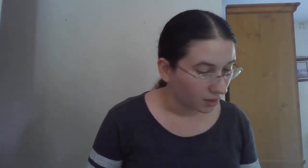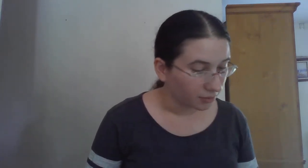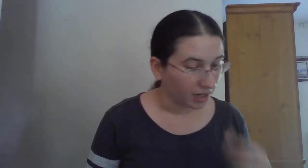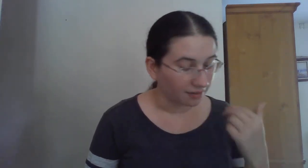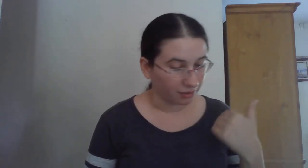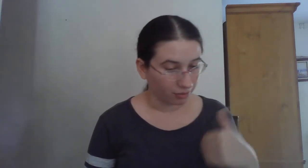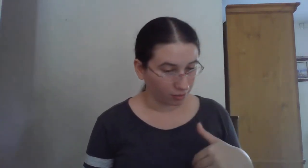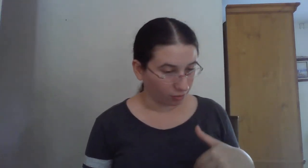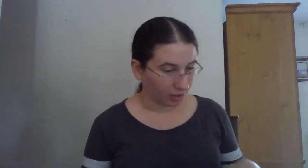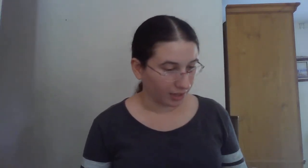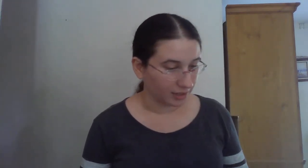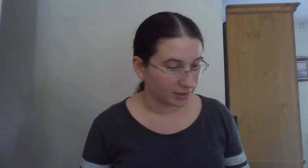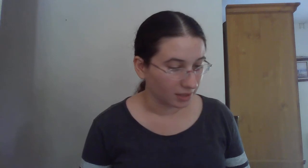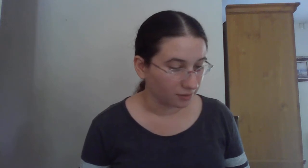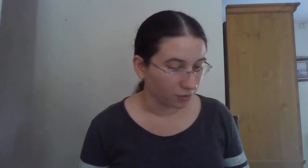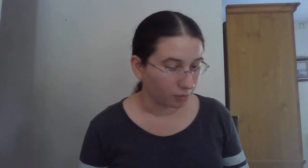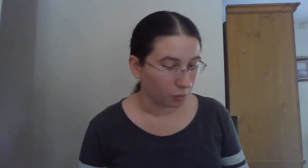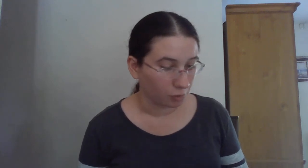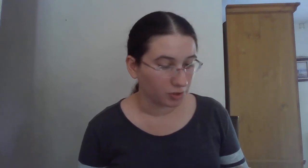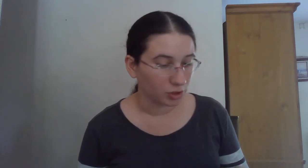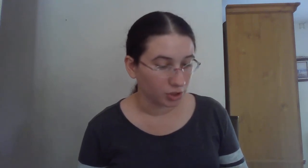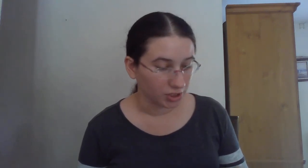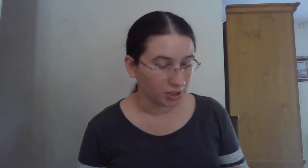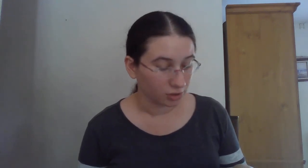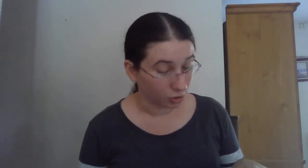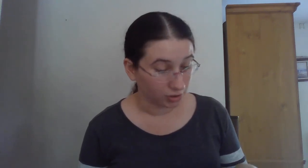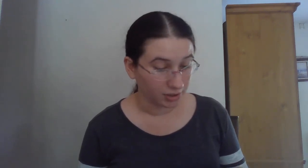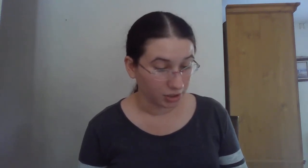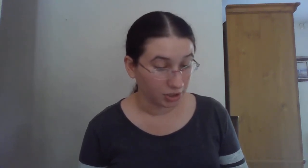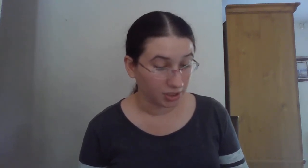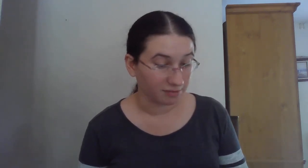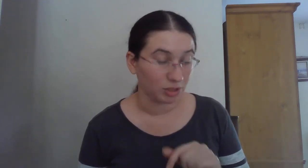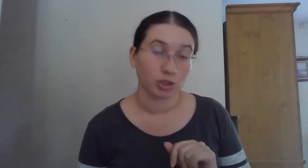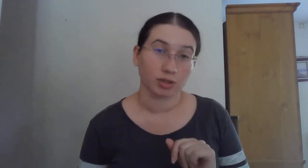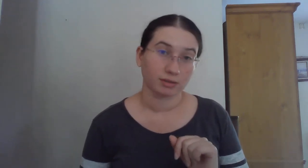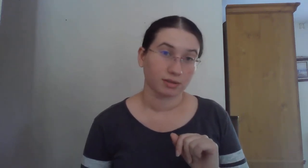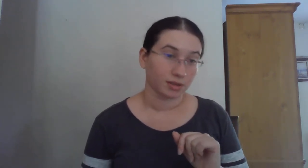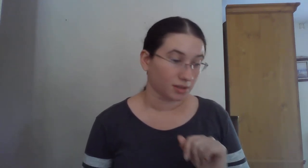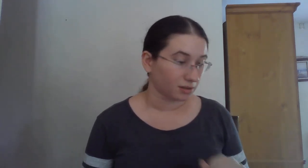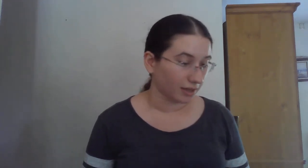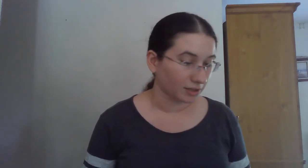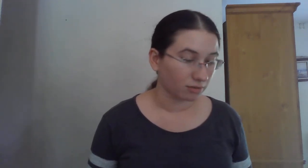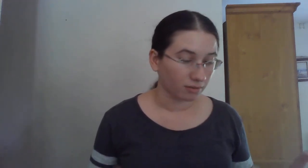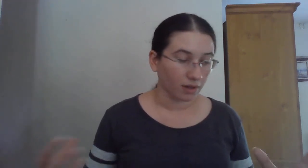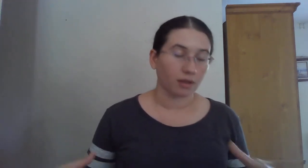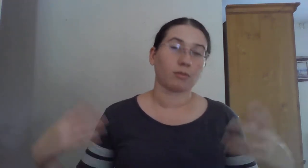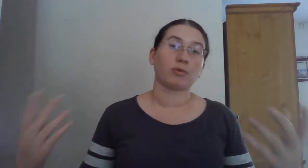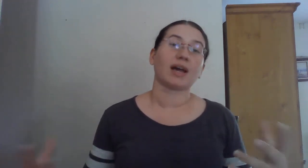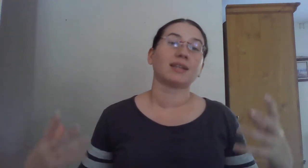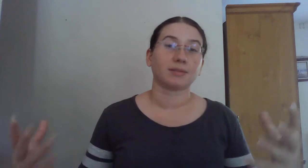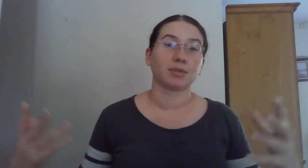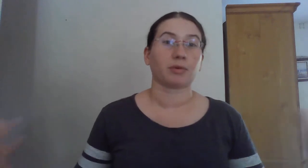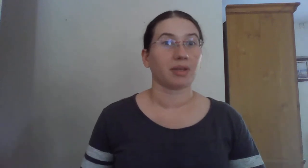Here we have the third way is telephone number, woman, she give me should. Right? So the modal can be